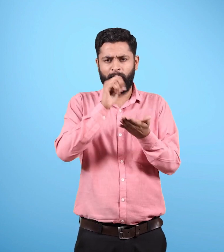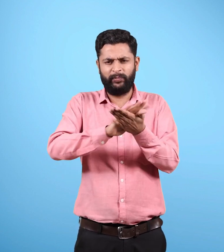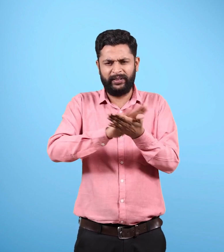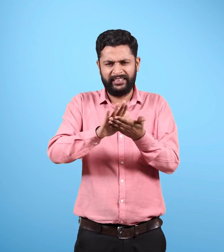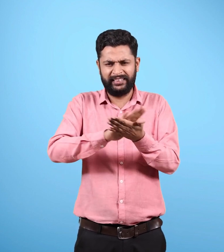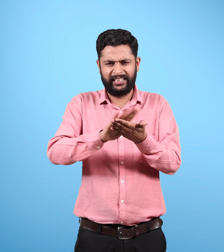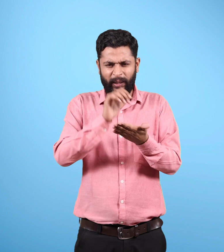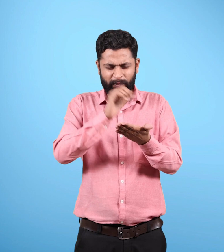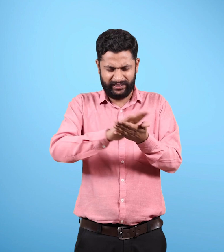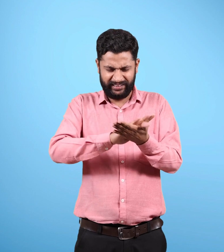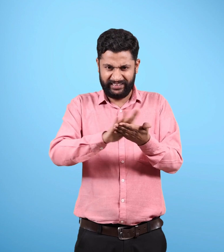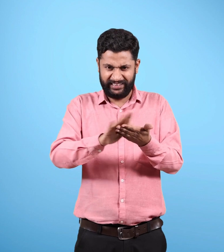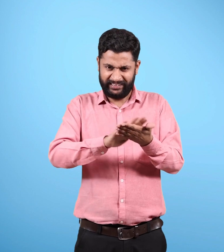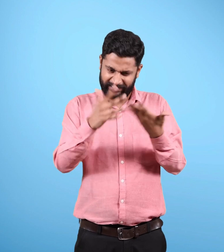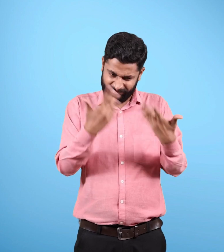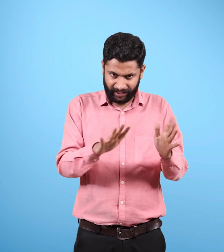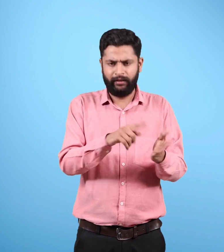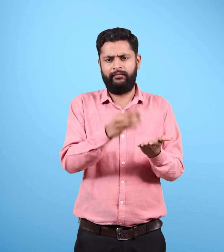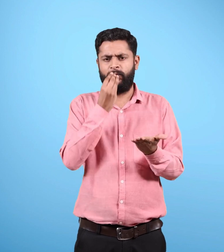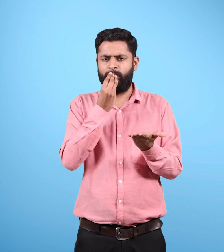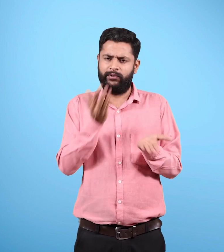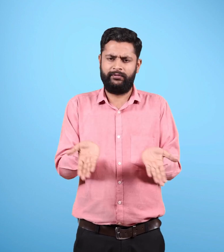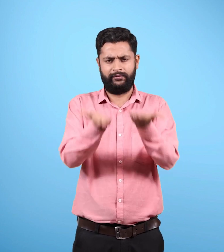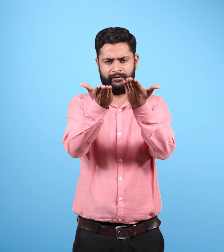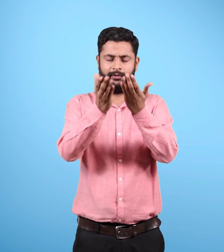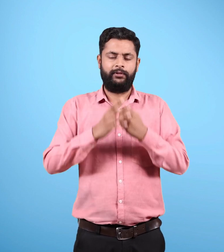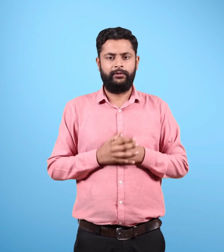After washing these sprouted seeds, you can eat them.